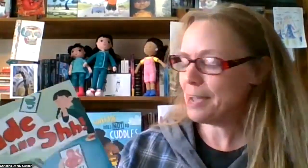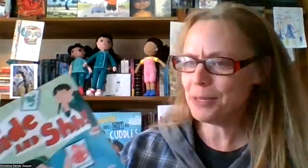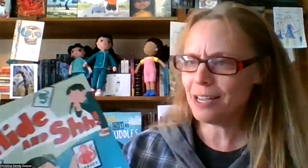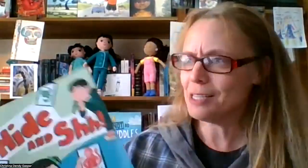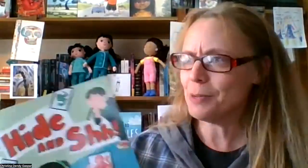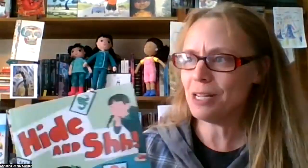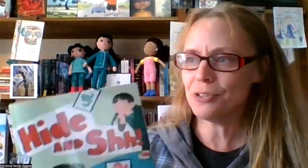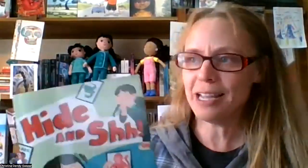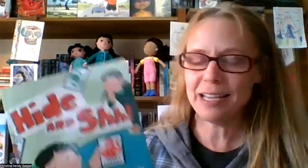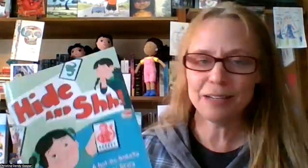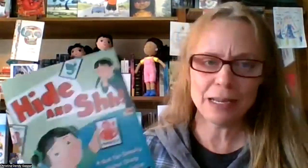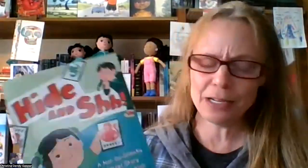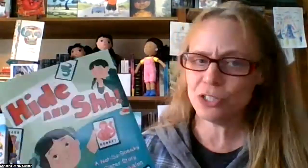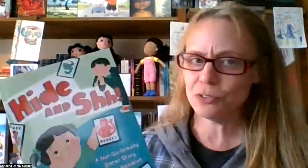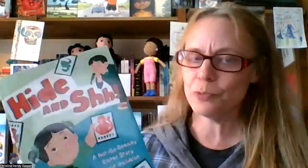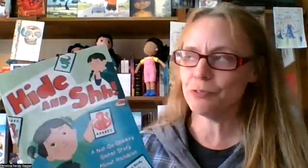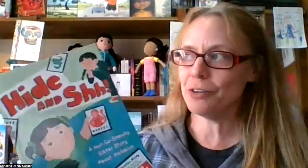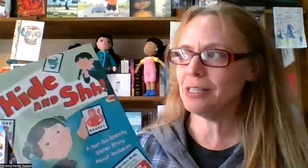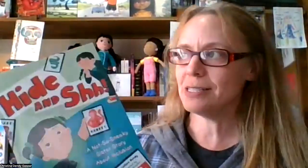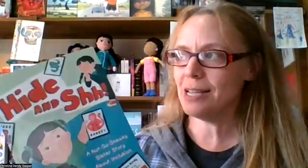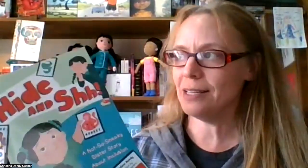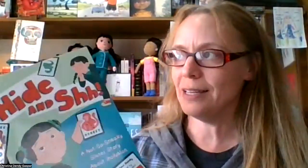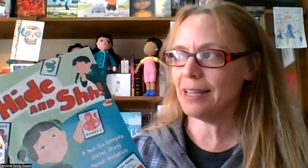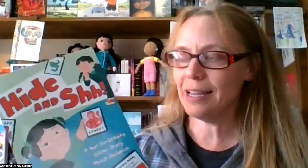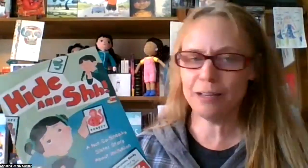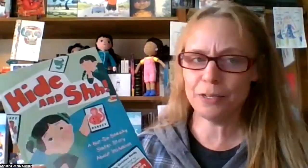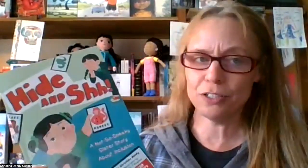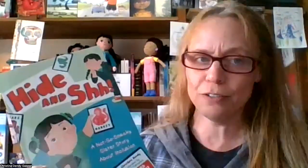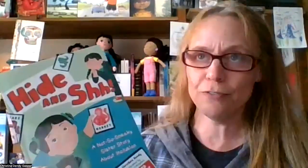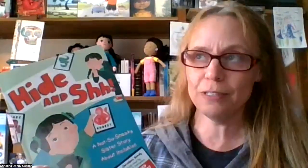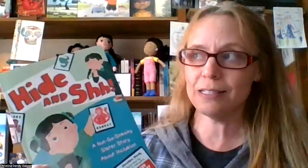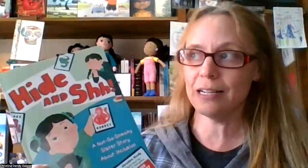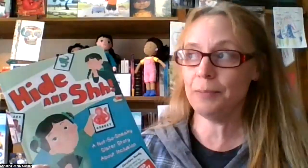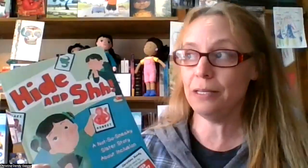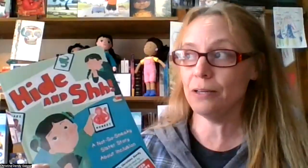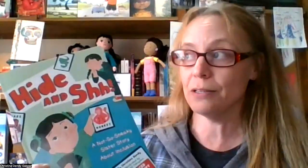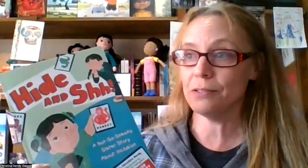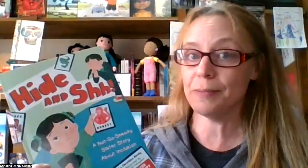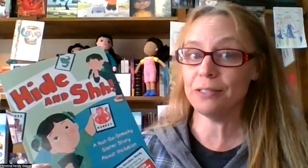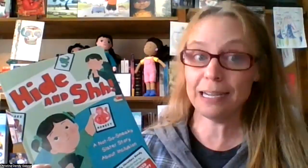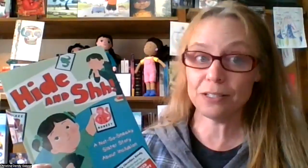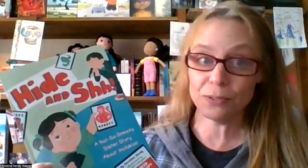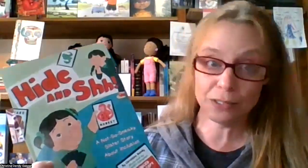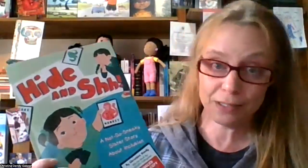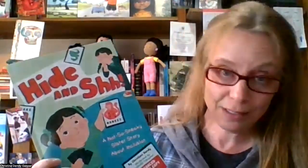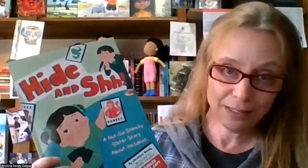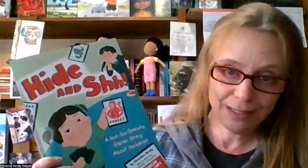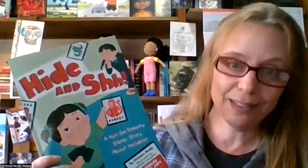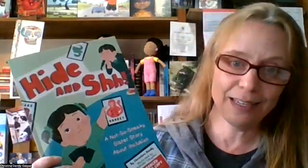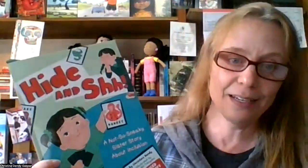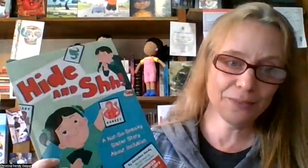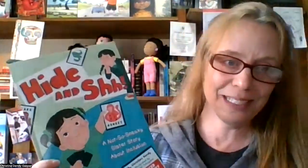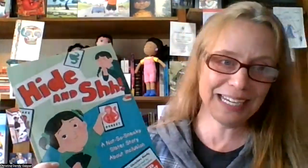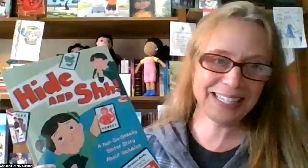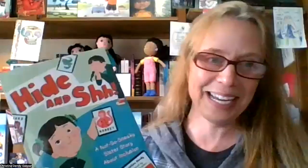I happened to have some up the other day, and my children were very excited that I had a bunch of encyclopedia articles about dinosaurs